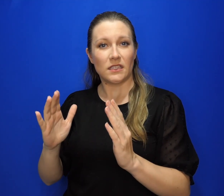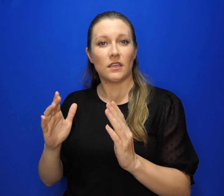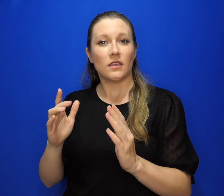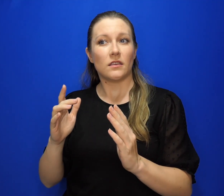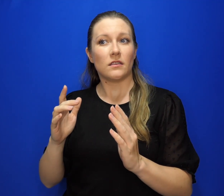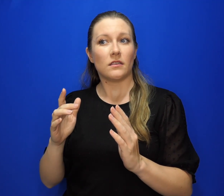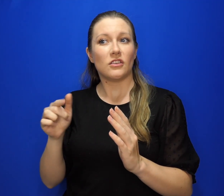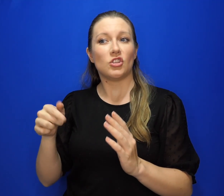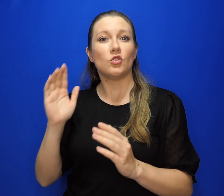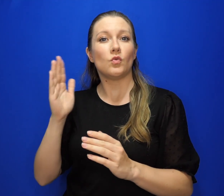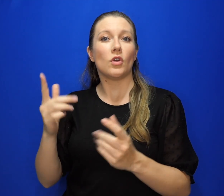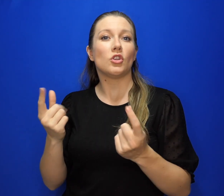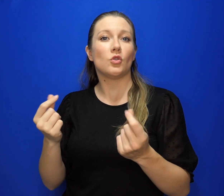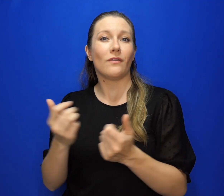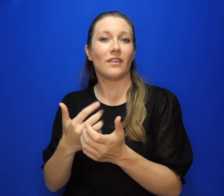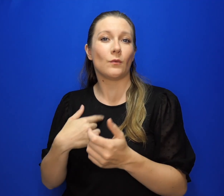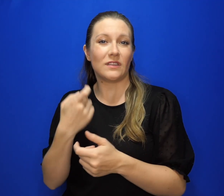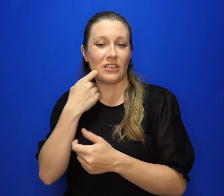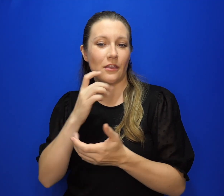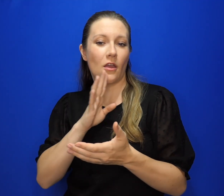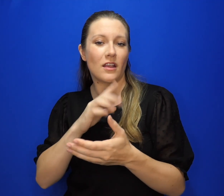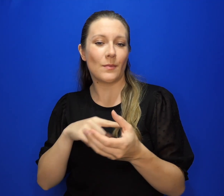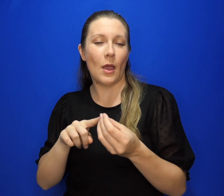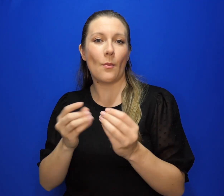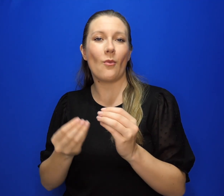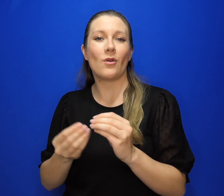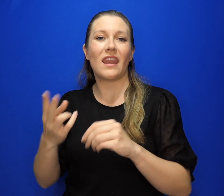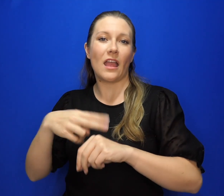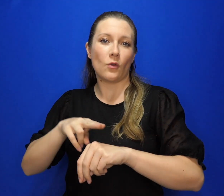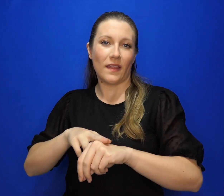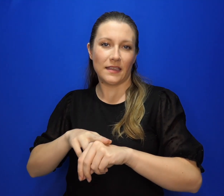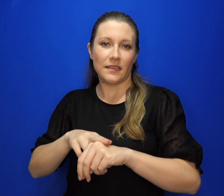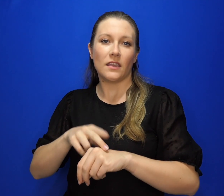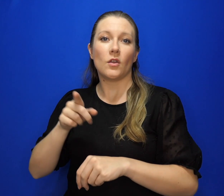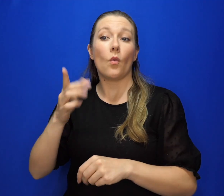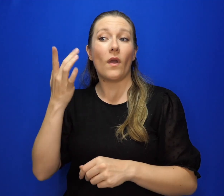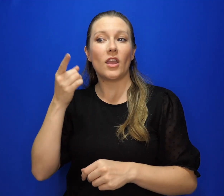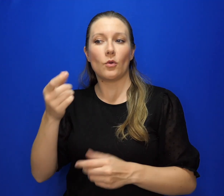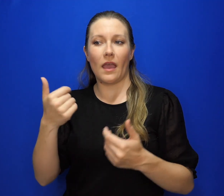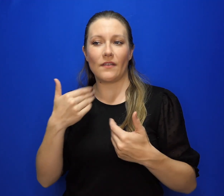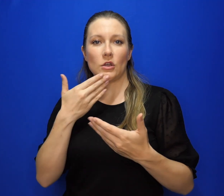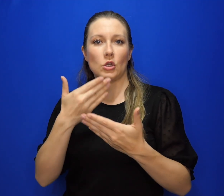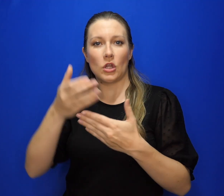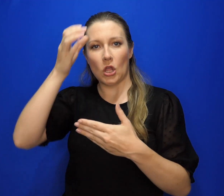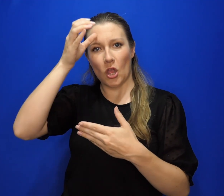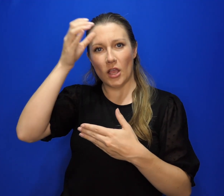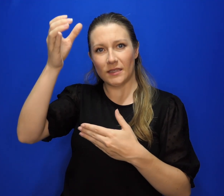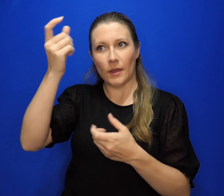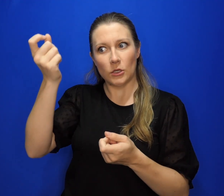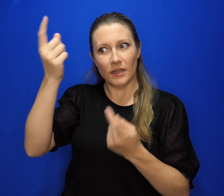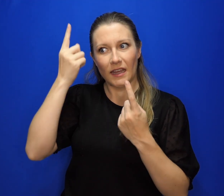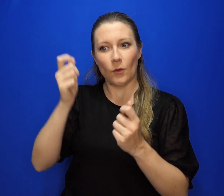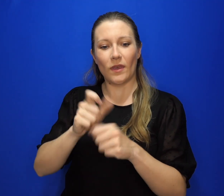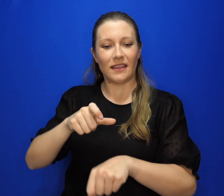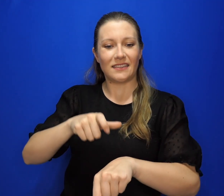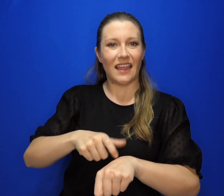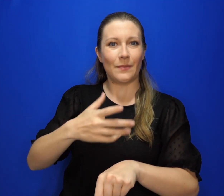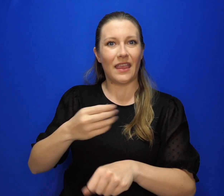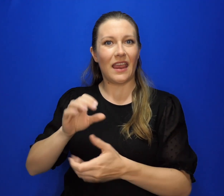kind of naturally, right? Because you'd have a concept of timing and amount, right? And so, but if you haven't, fair